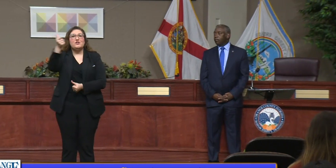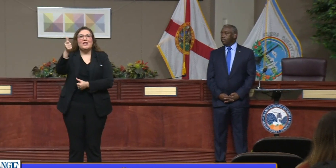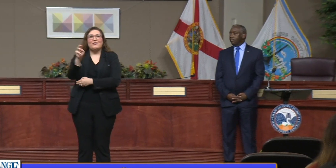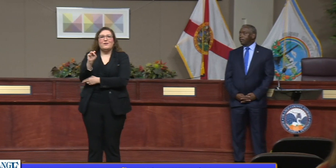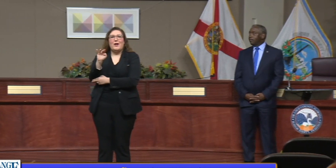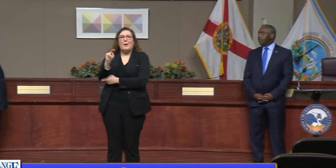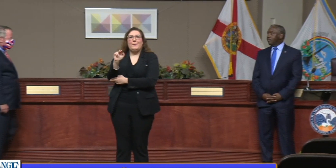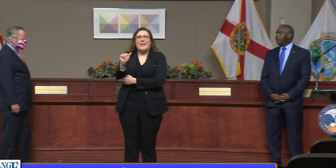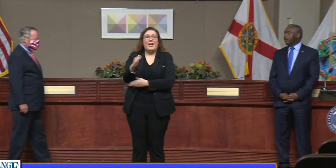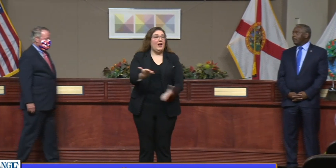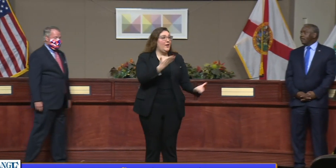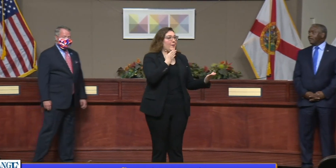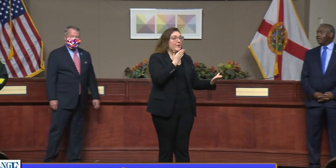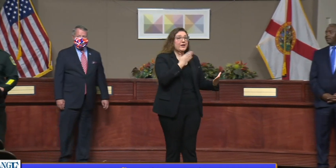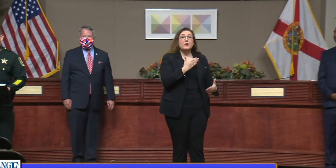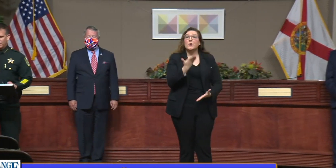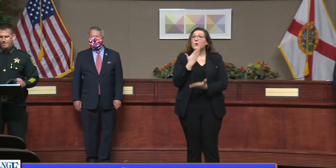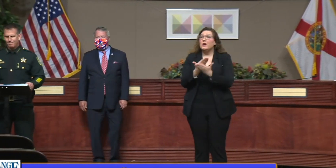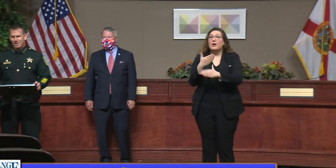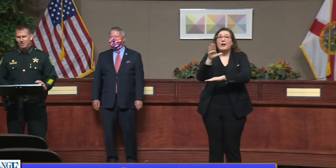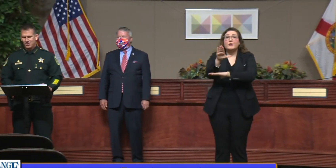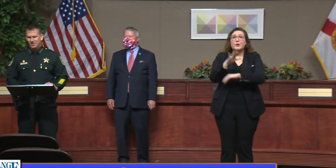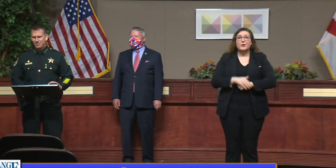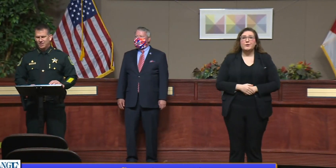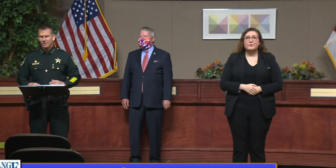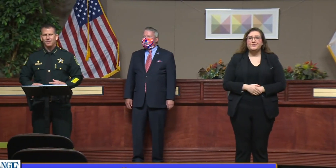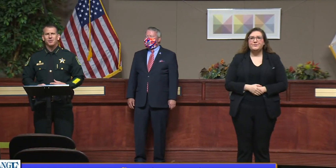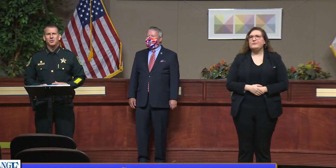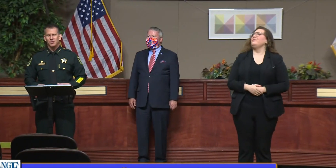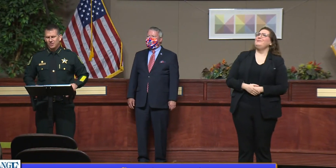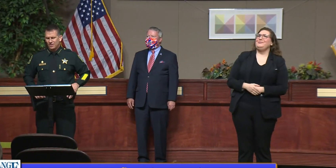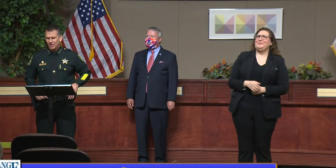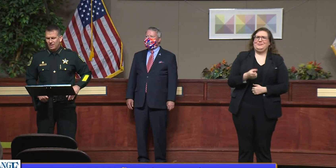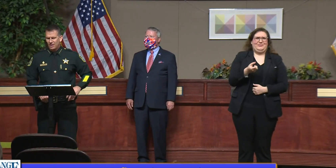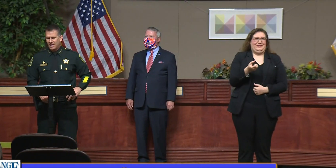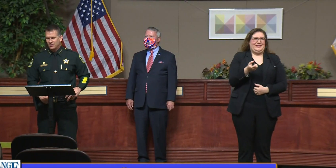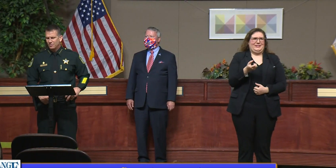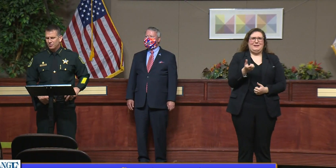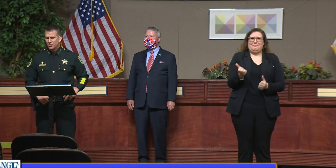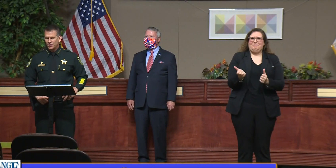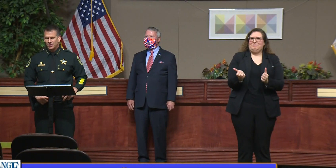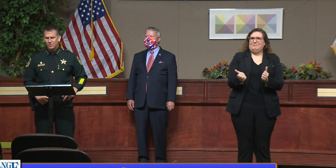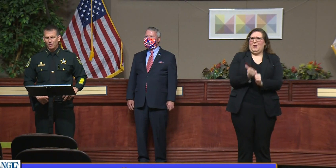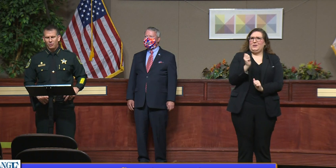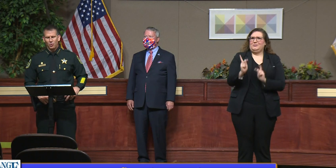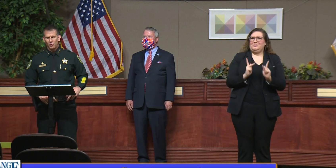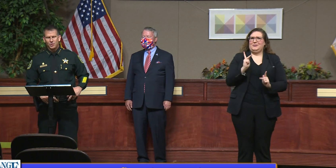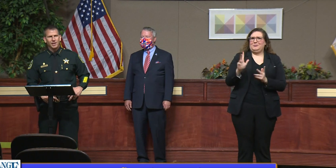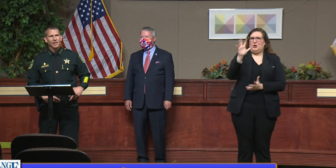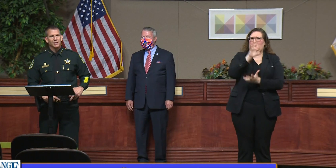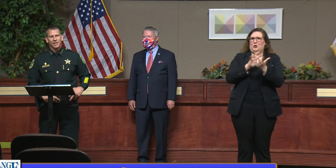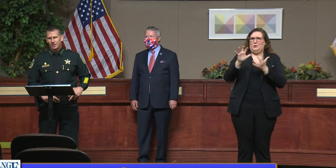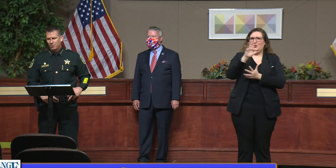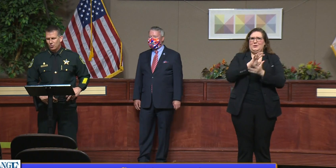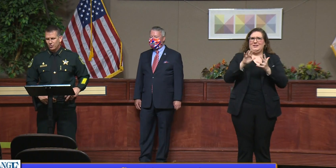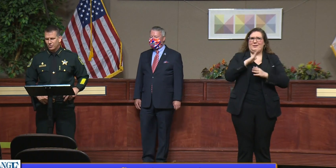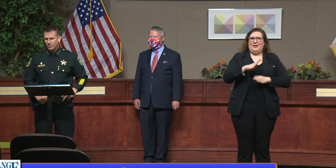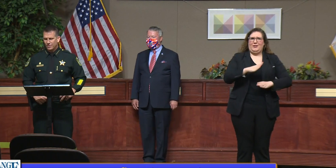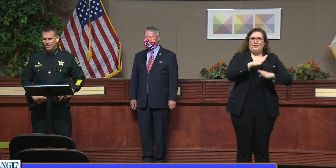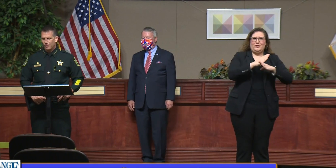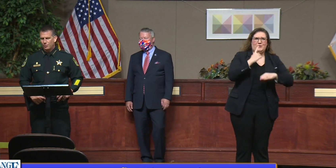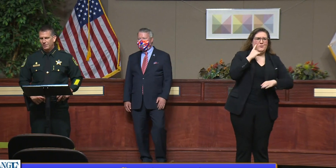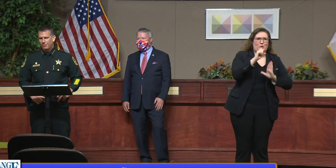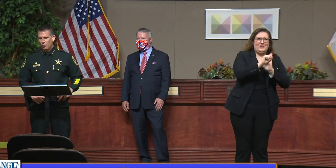Thank you, Dr. Pino, and good afternoon. So there seems to be some confusion on how some of the restrictions in both local, state executive